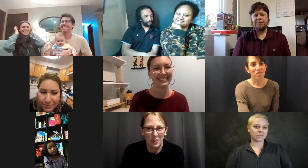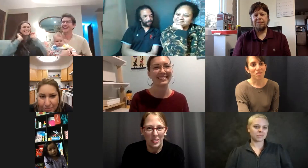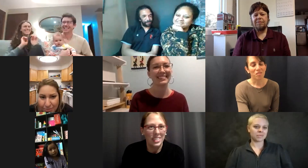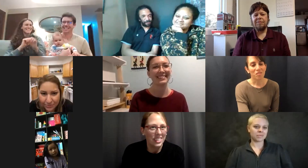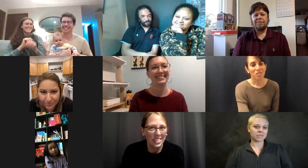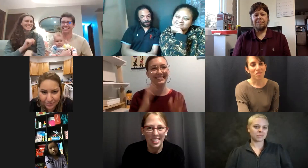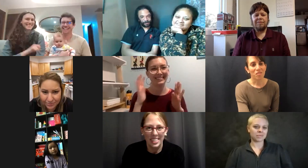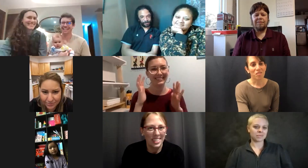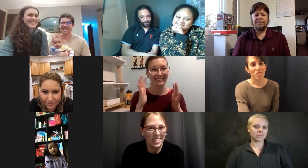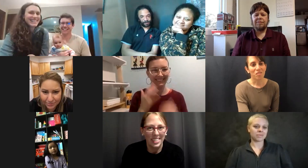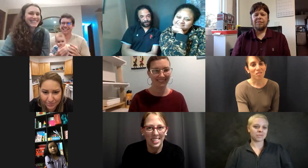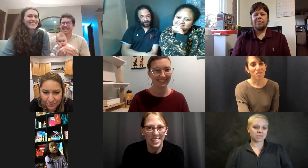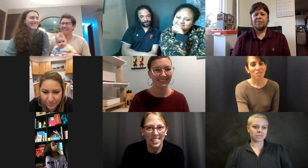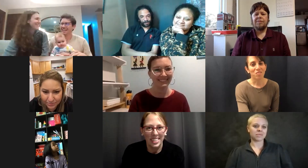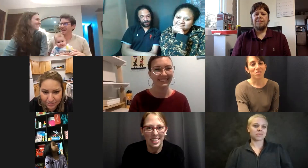7 months old.